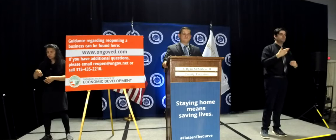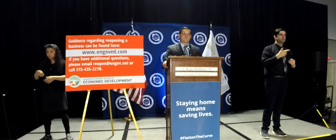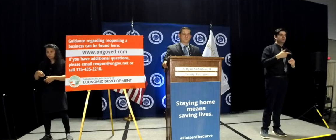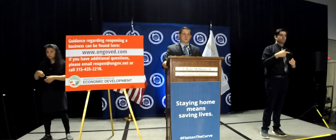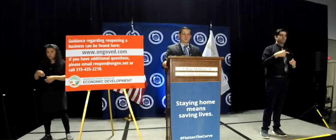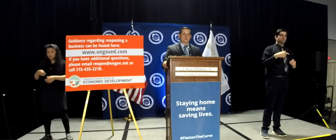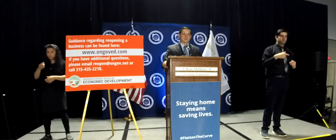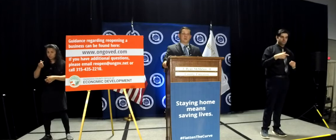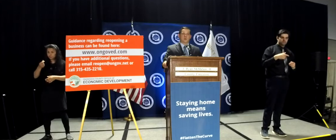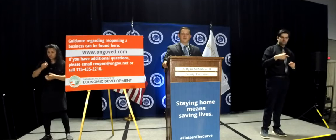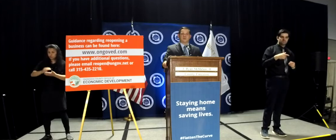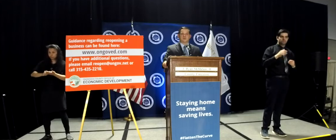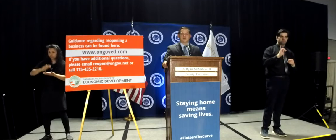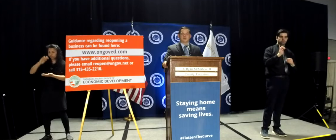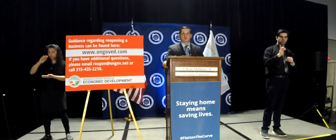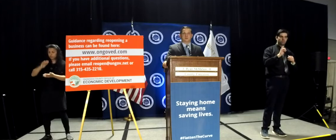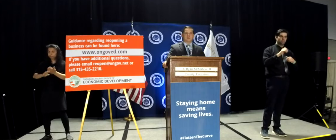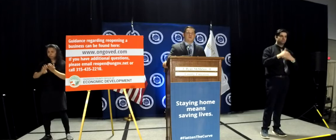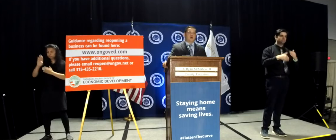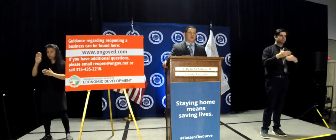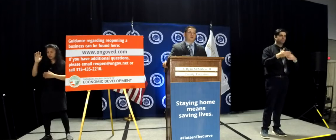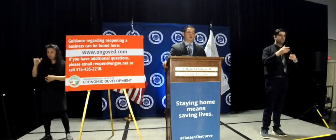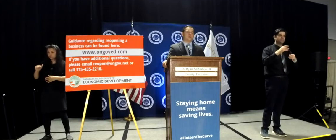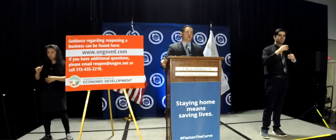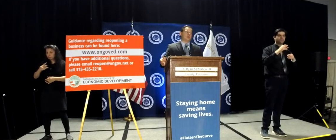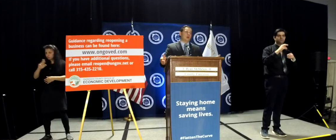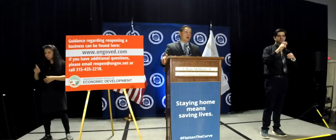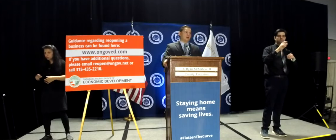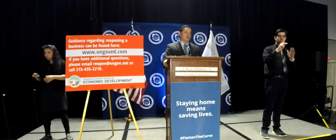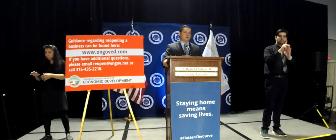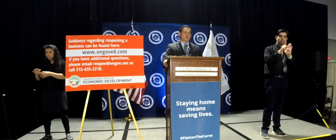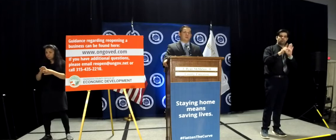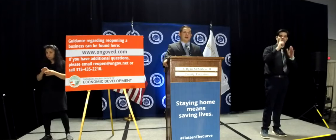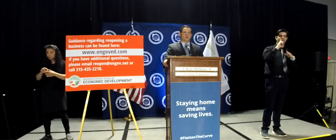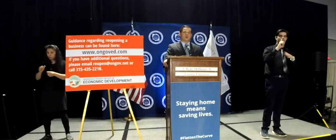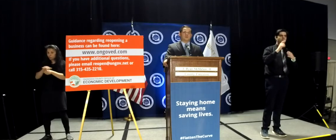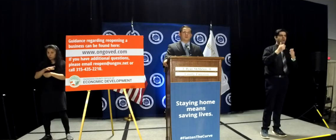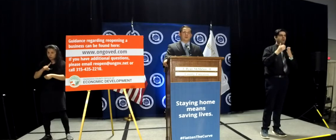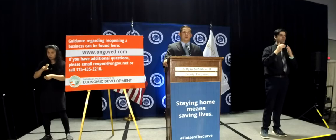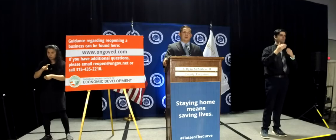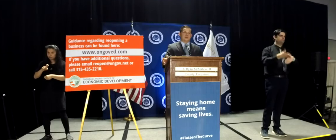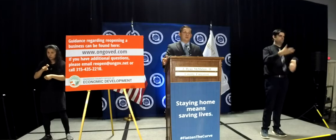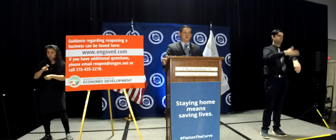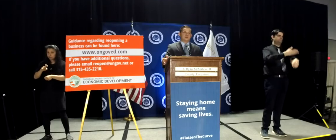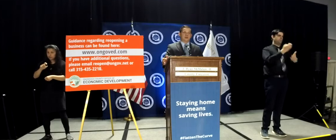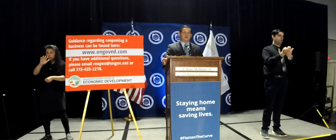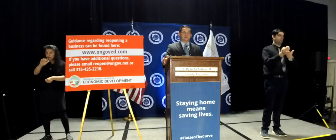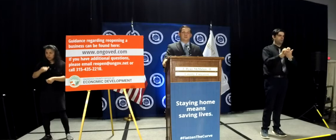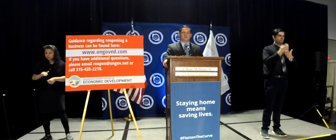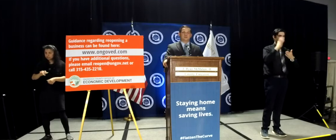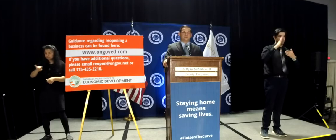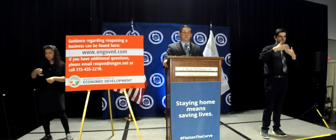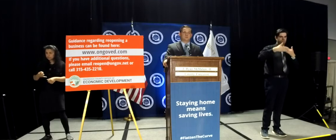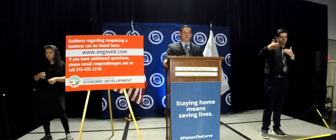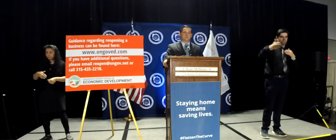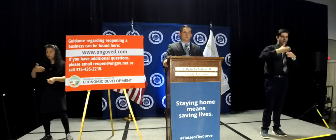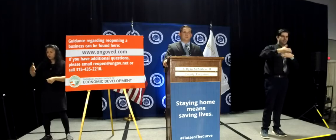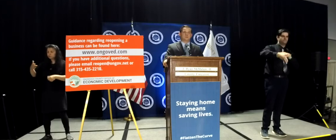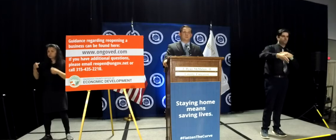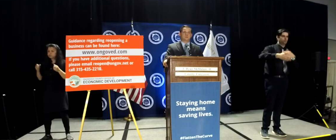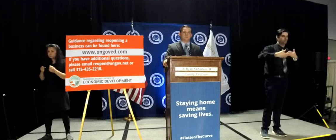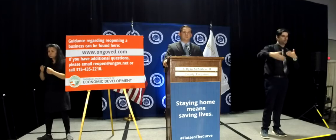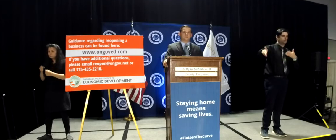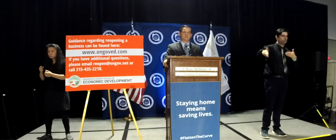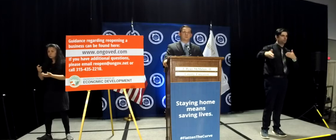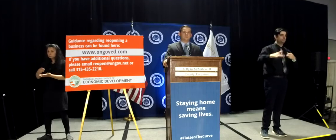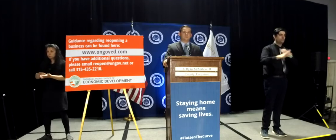potential second wave of this thing in the late fall. So there's a lot of work to do, and we have to do it together. You've given the governor